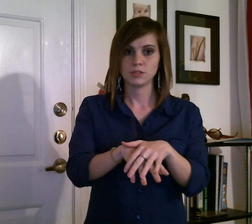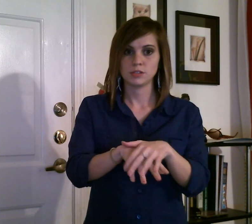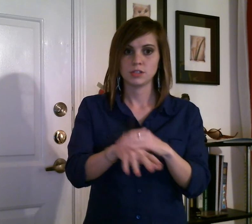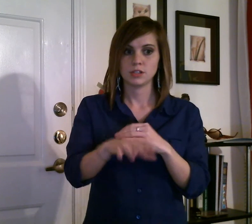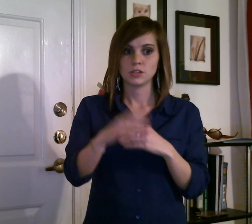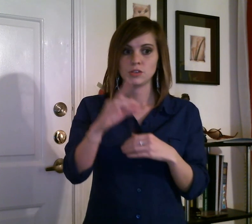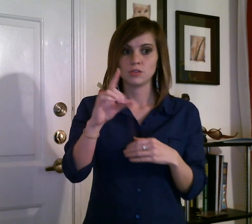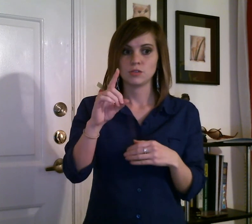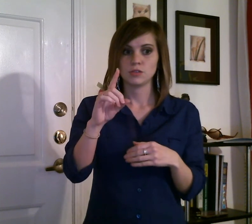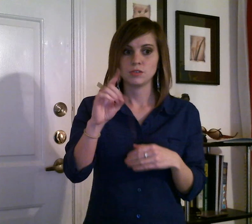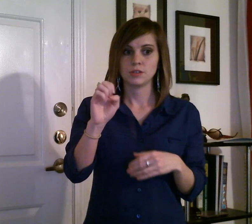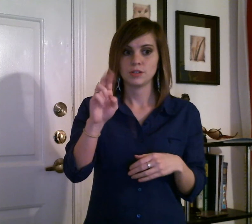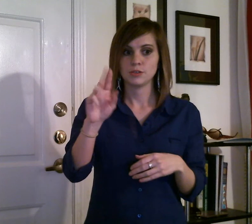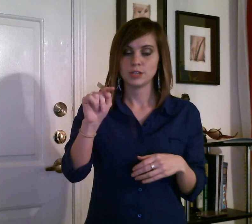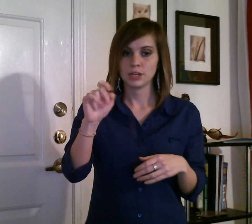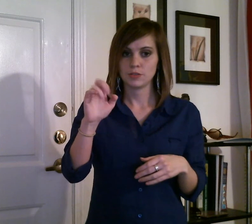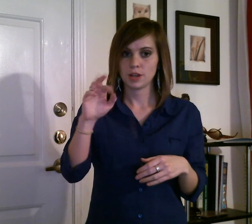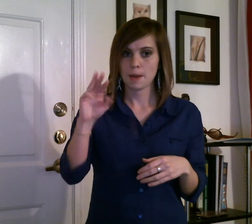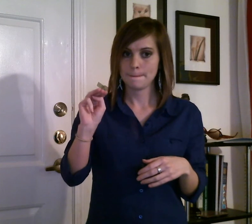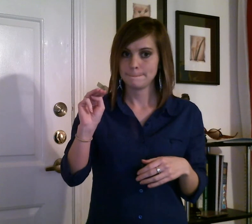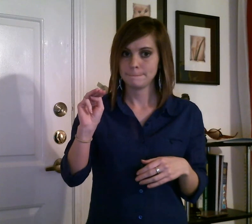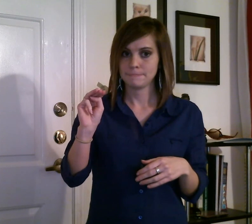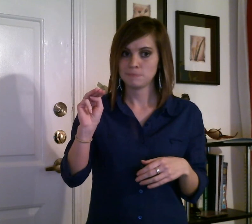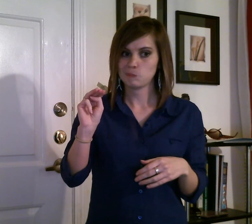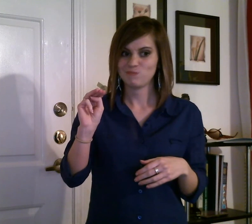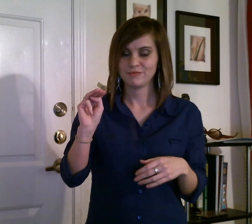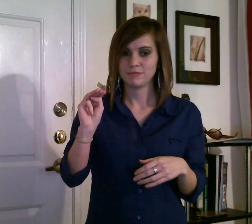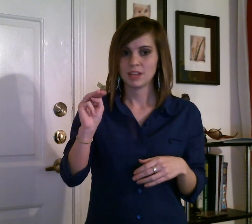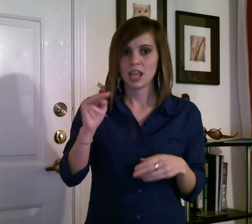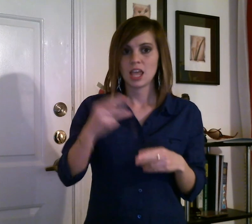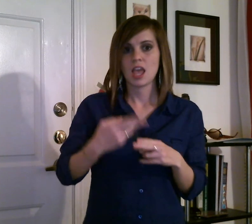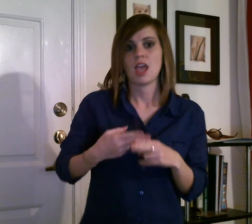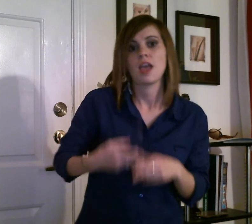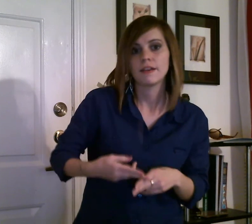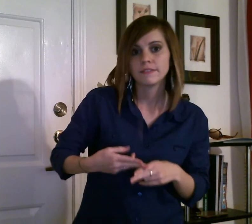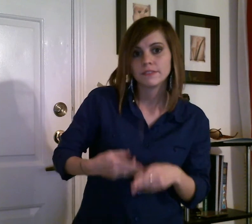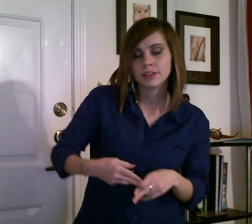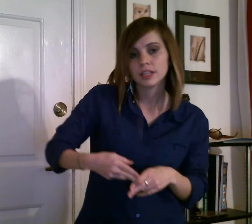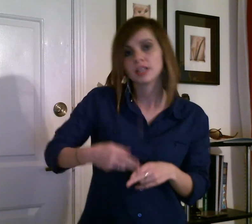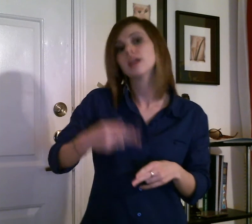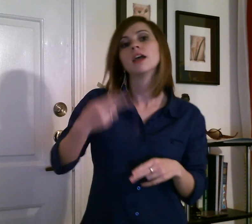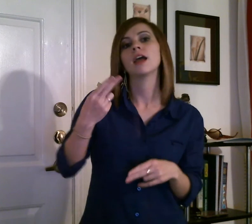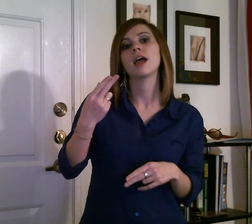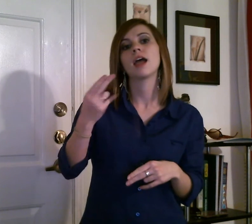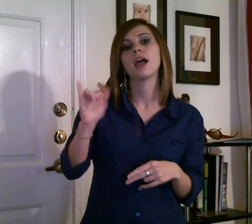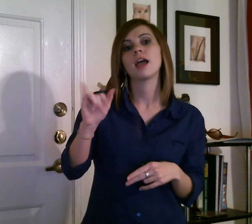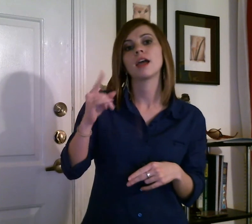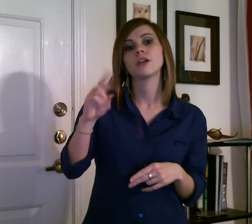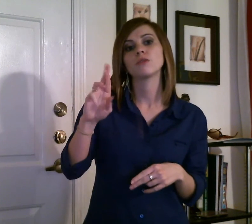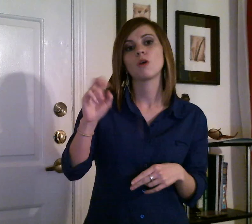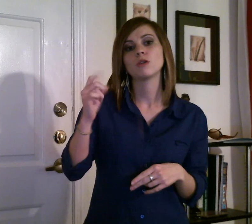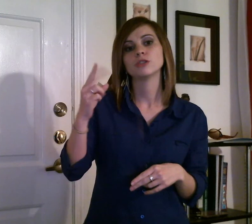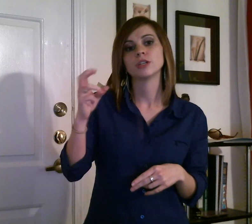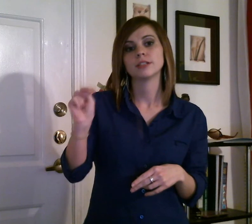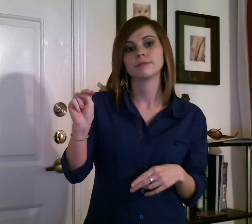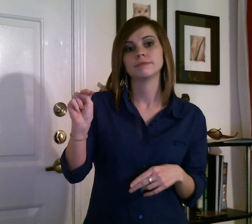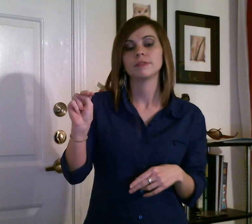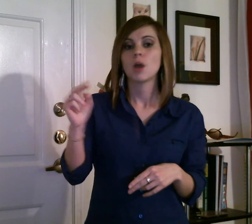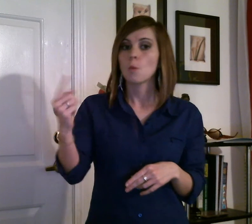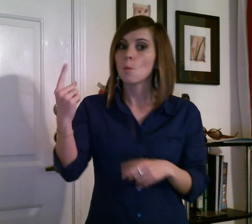Deuterium, I have trouble spelling, which is another way of calling heavy hydrogen. This is still hydrogen because it has one proton and one neutron now. It is not helium yet.